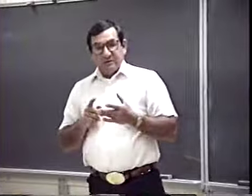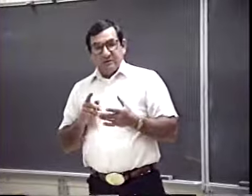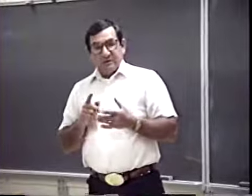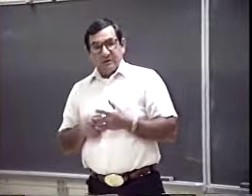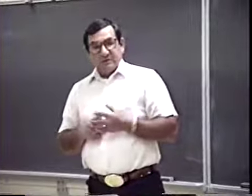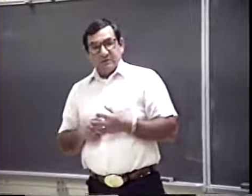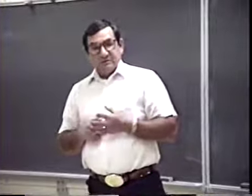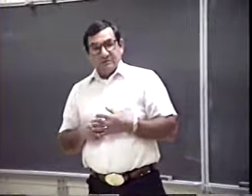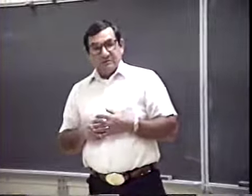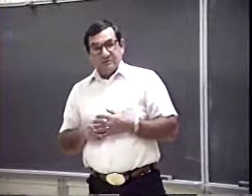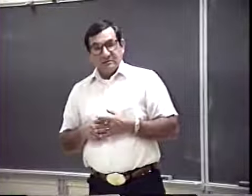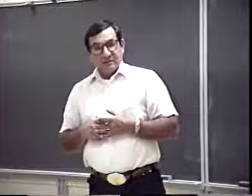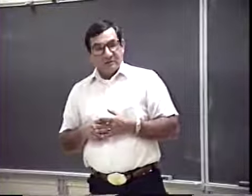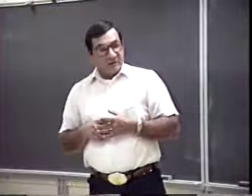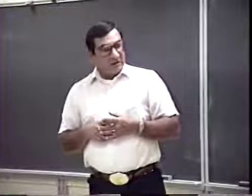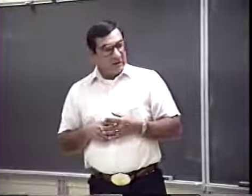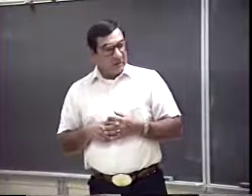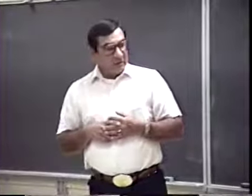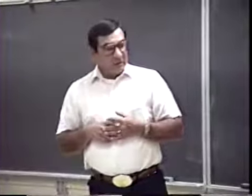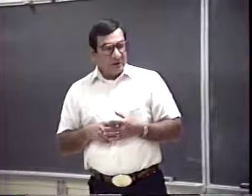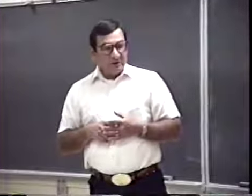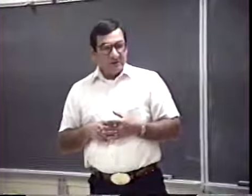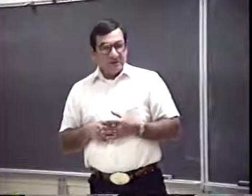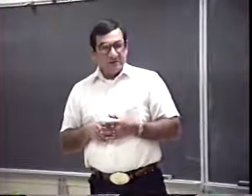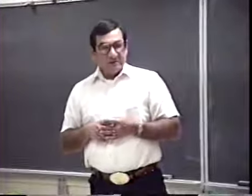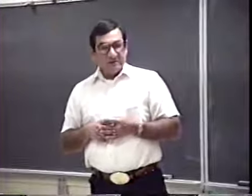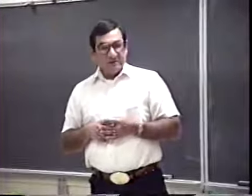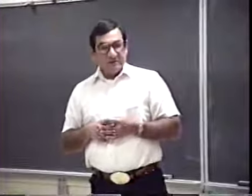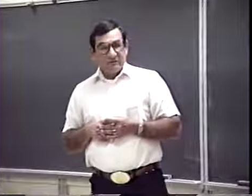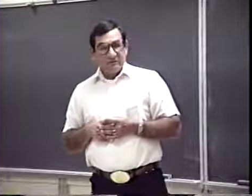and not loving each other and not praying to grandfather.